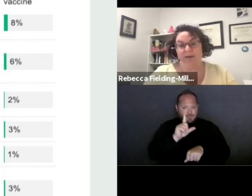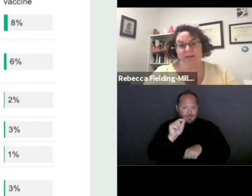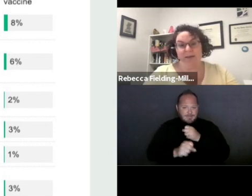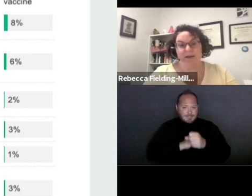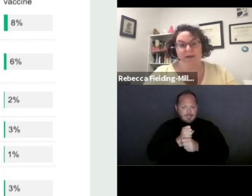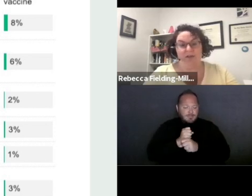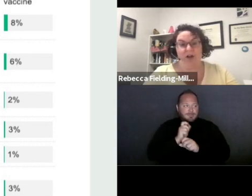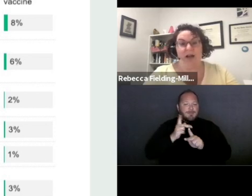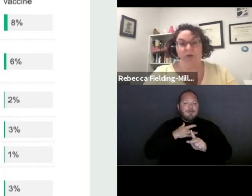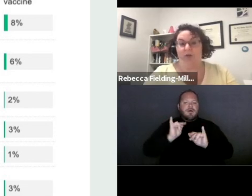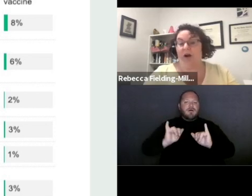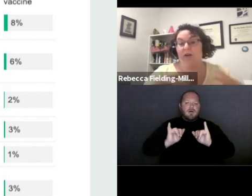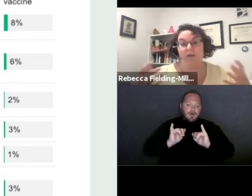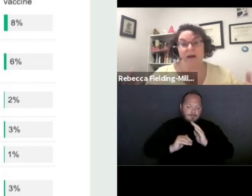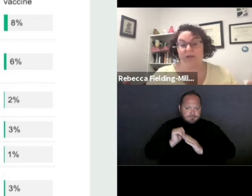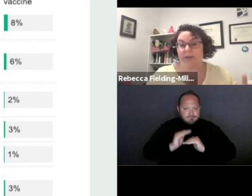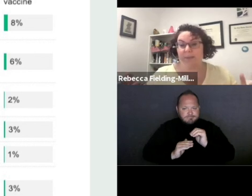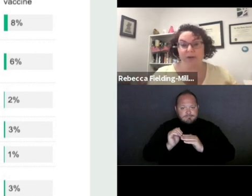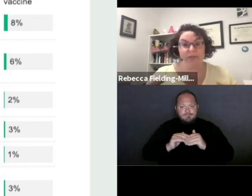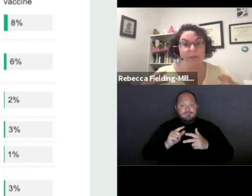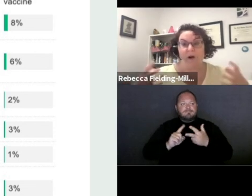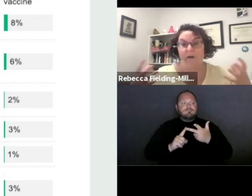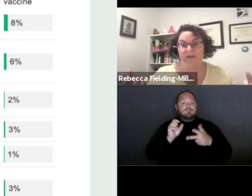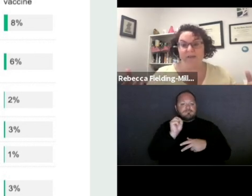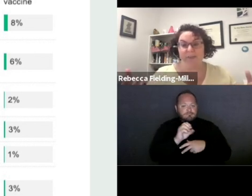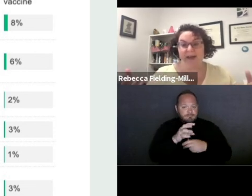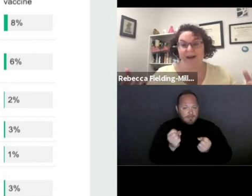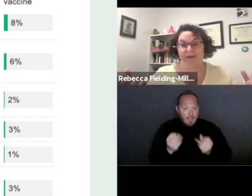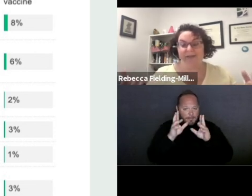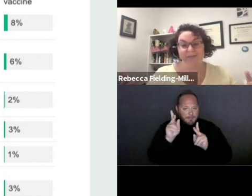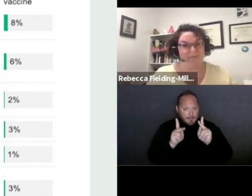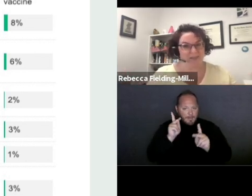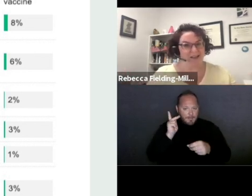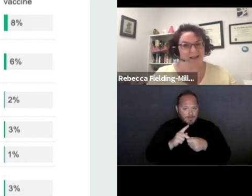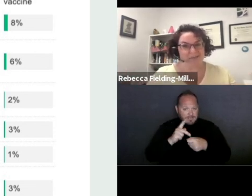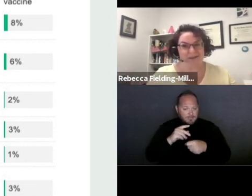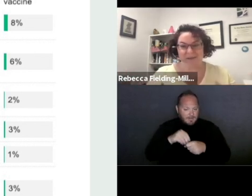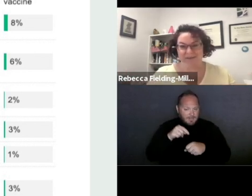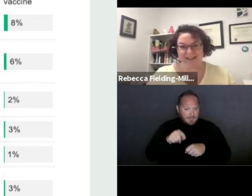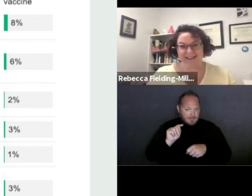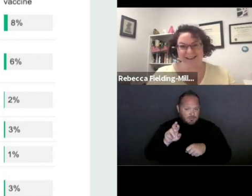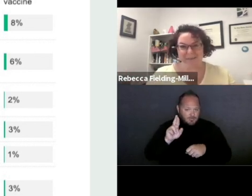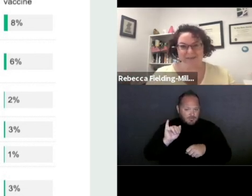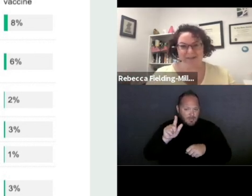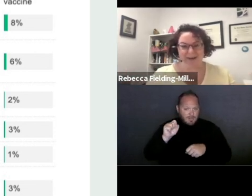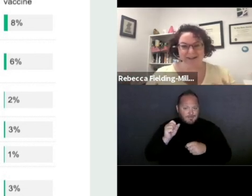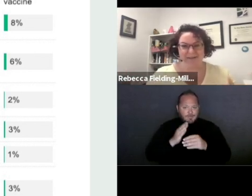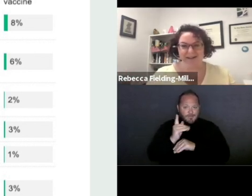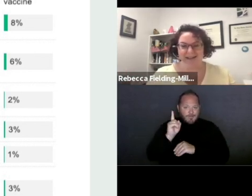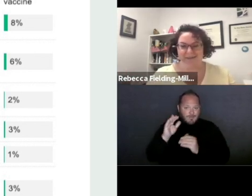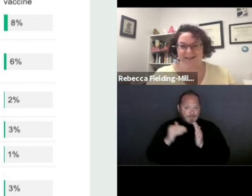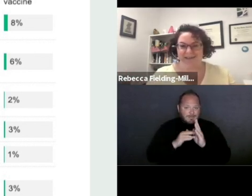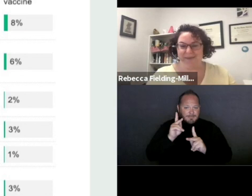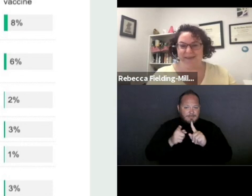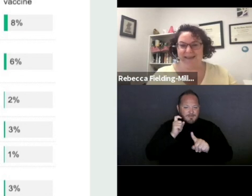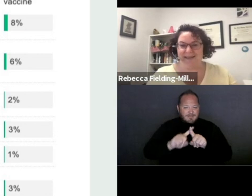people participated in these trials, so over 100,000 people from all these different backgrounds, again, we don't have data on how many of them identified